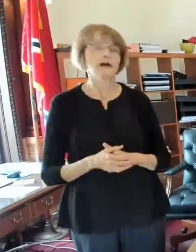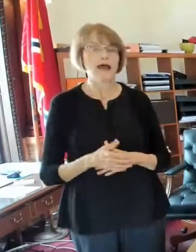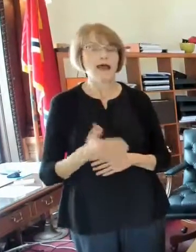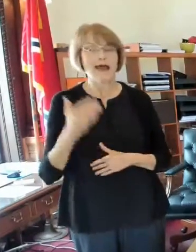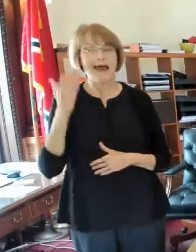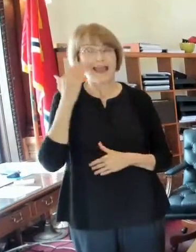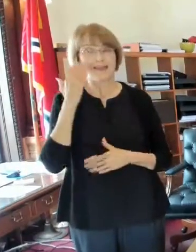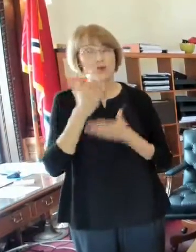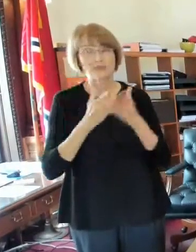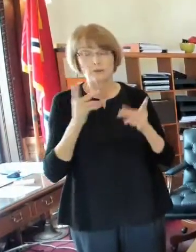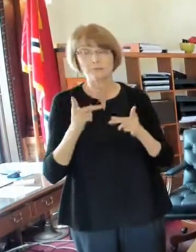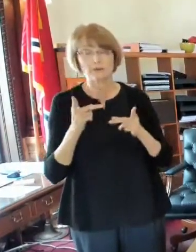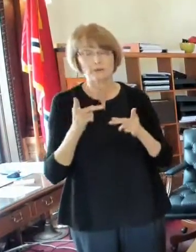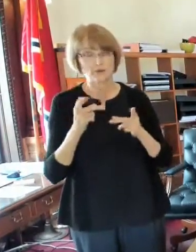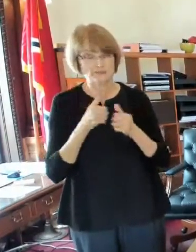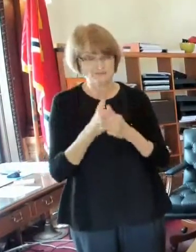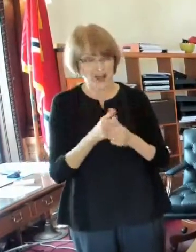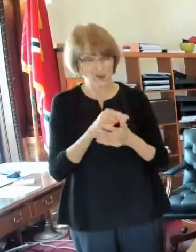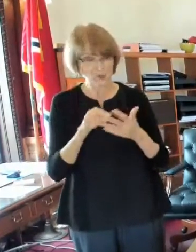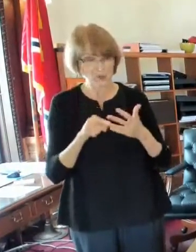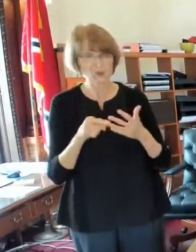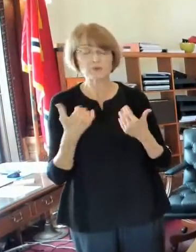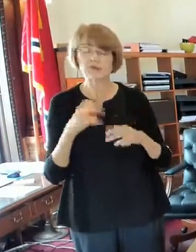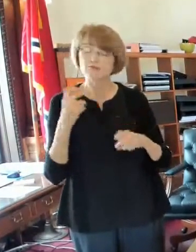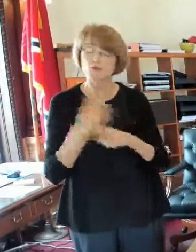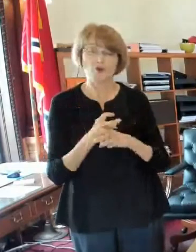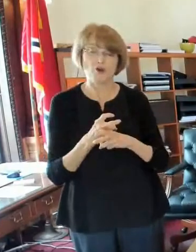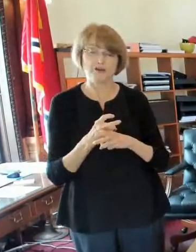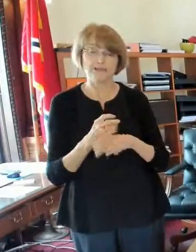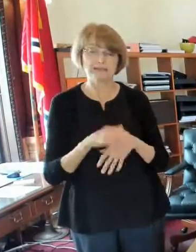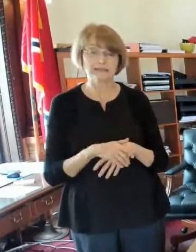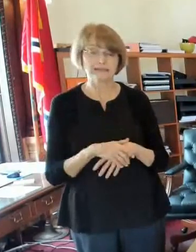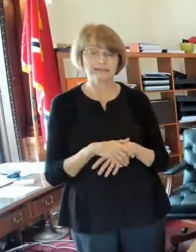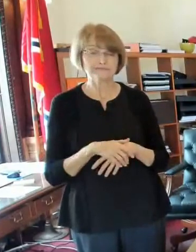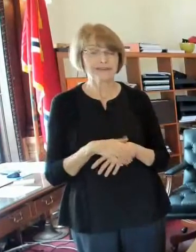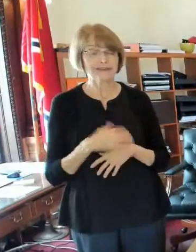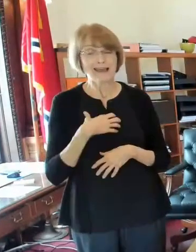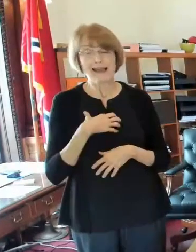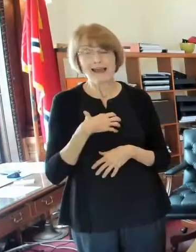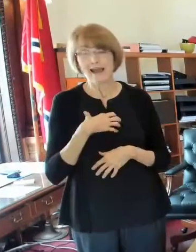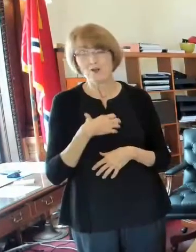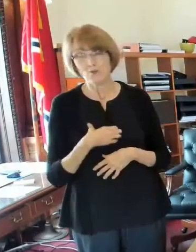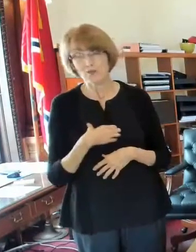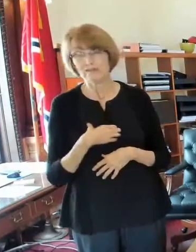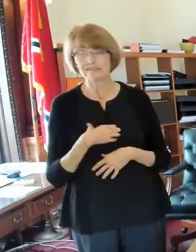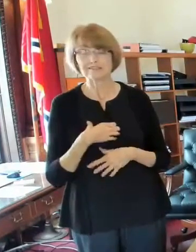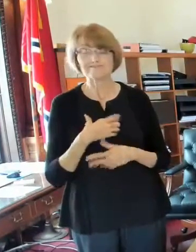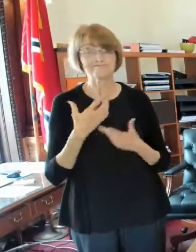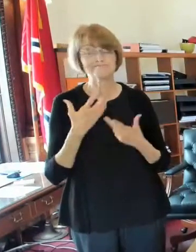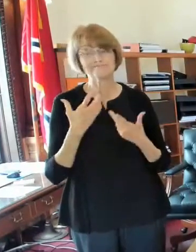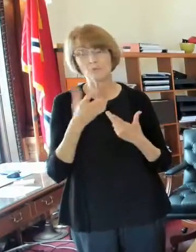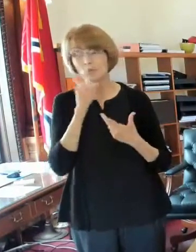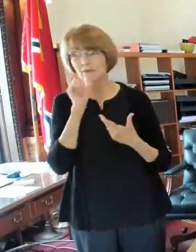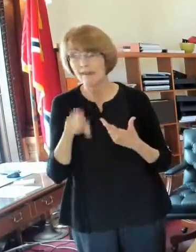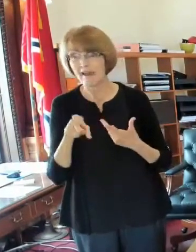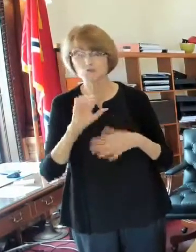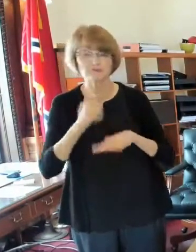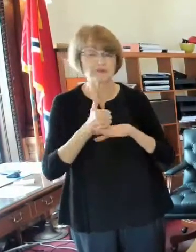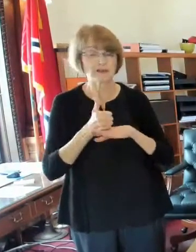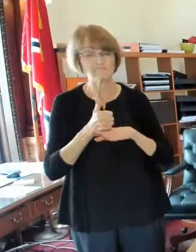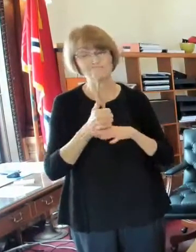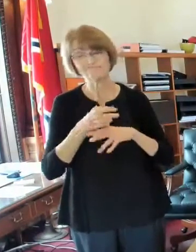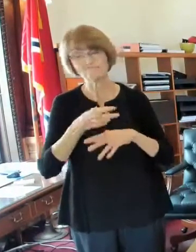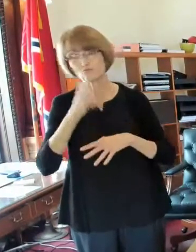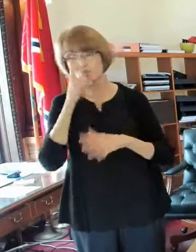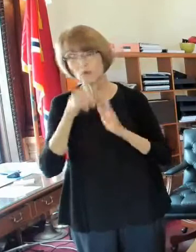for some folks, and I wish that it were not necessary to do that, but we have been in